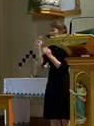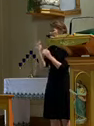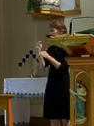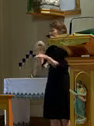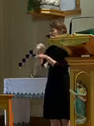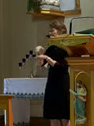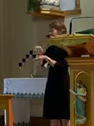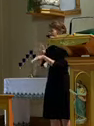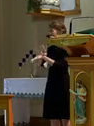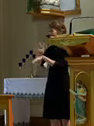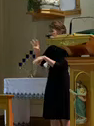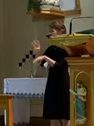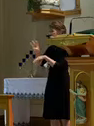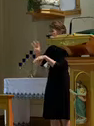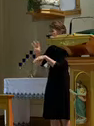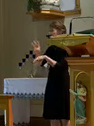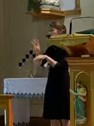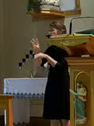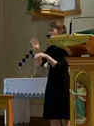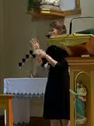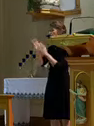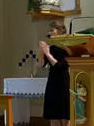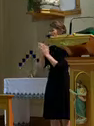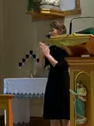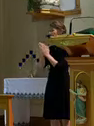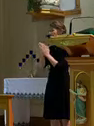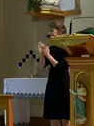Please contact Deacon Ken for more information.